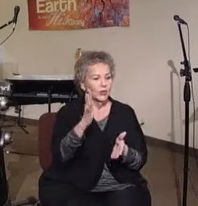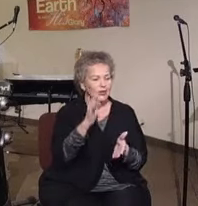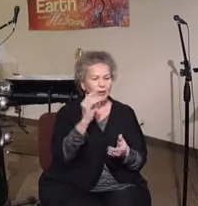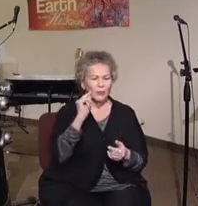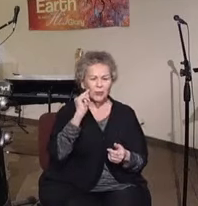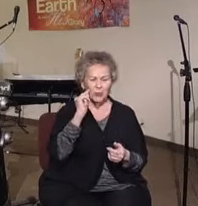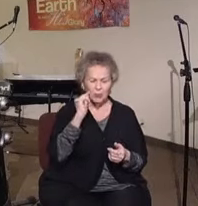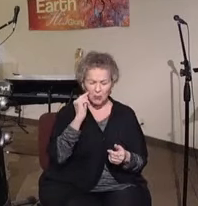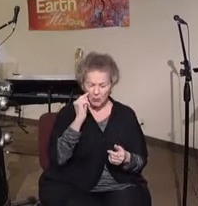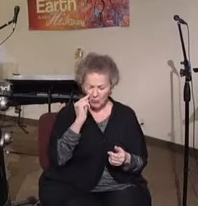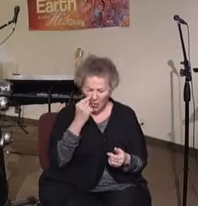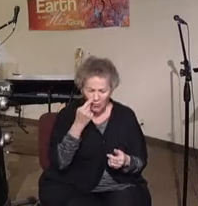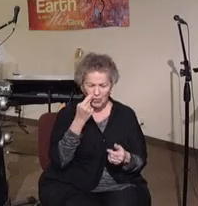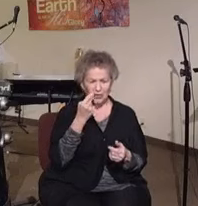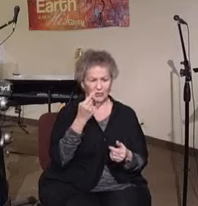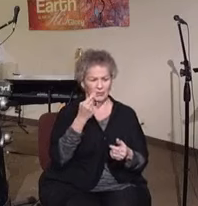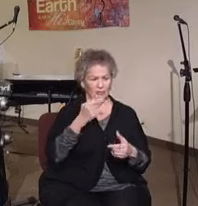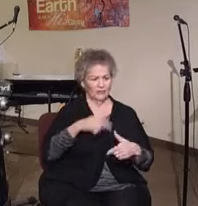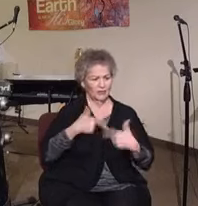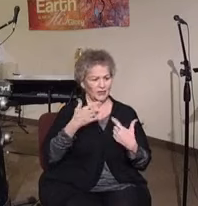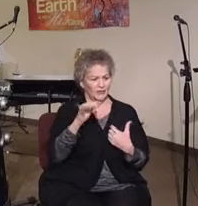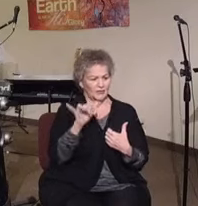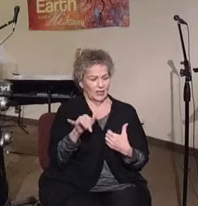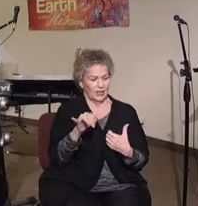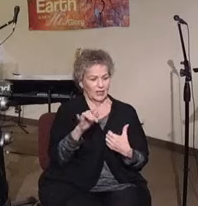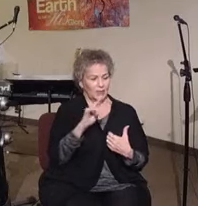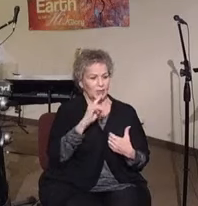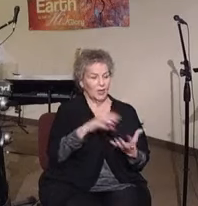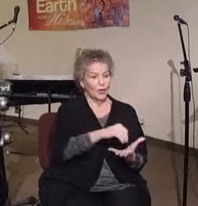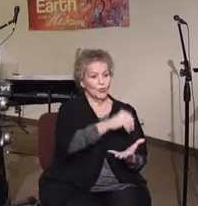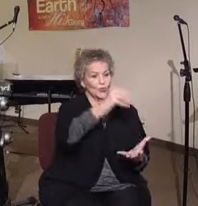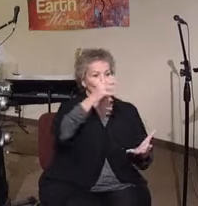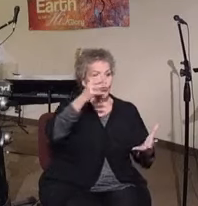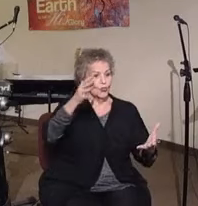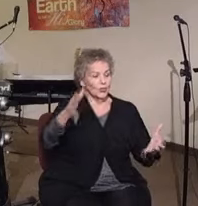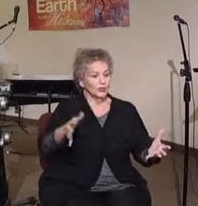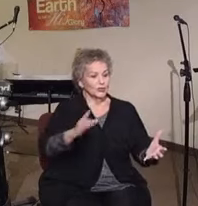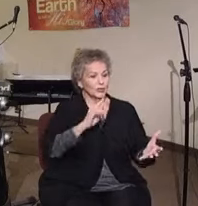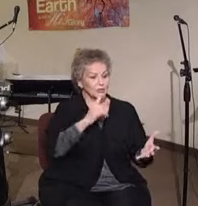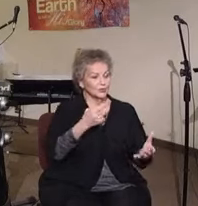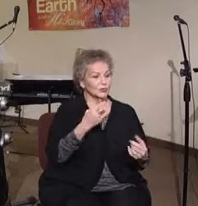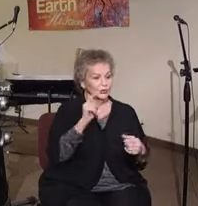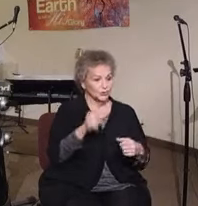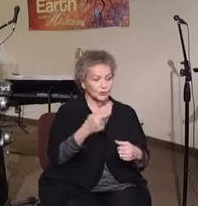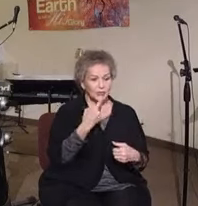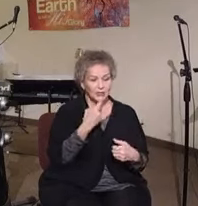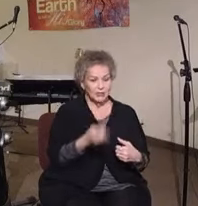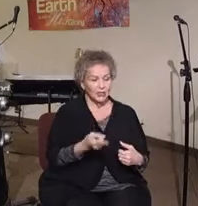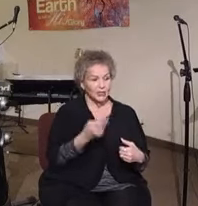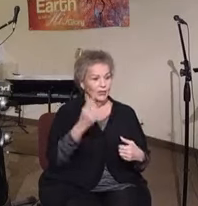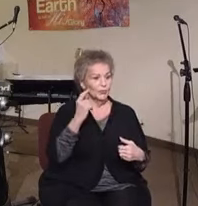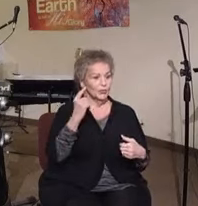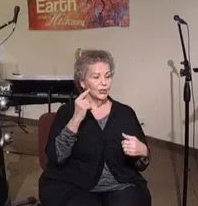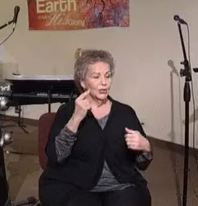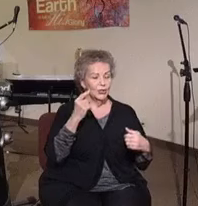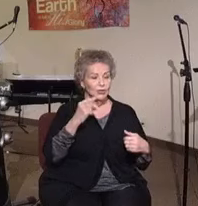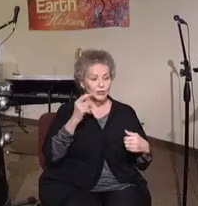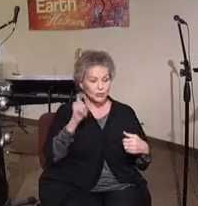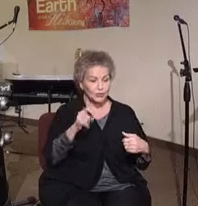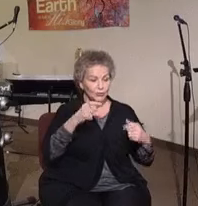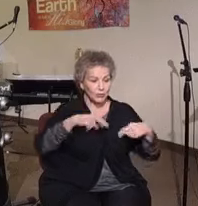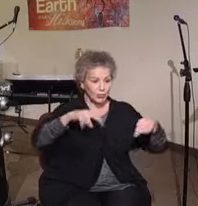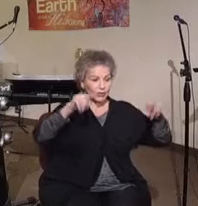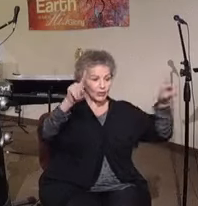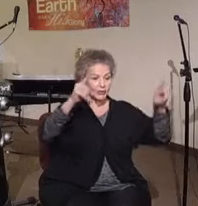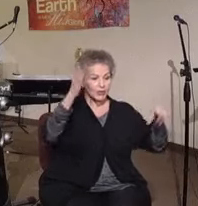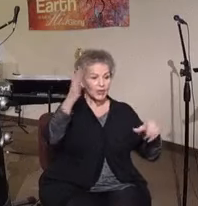that? How rich of a life is that? We should be saying and we should be trumpeting that God is good